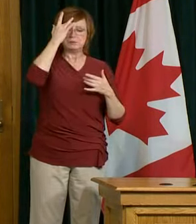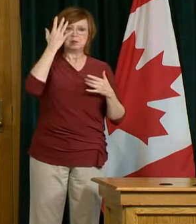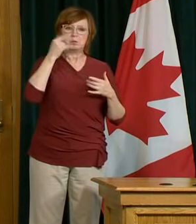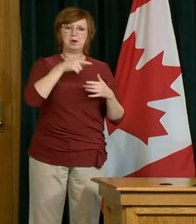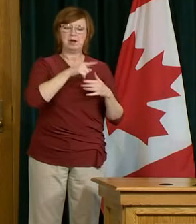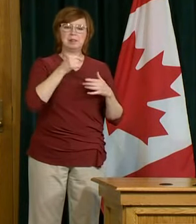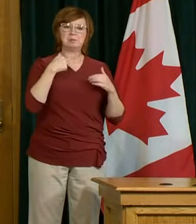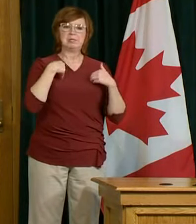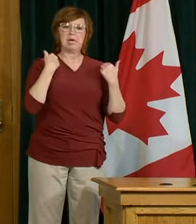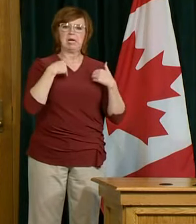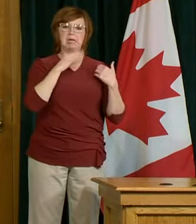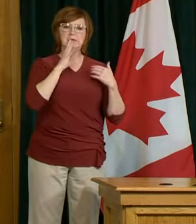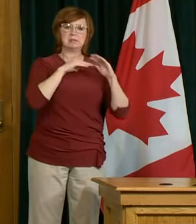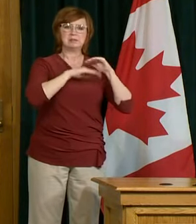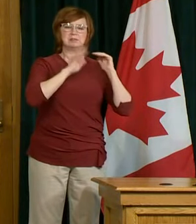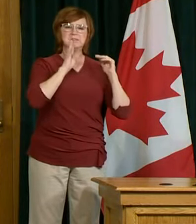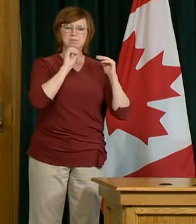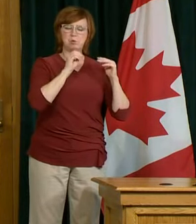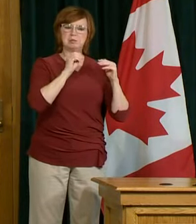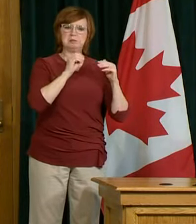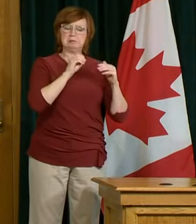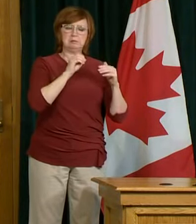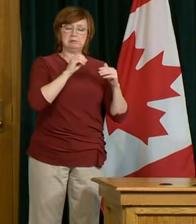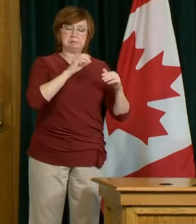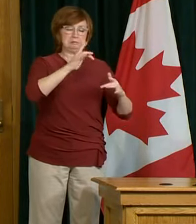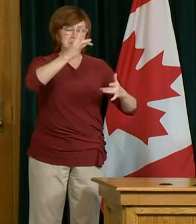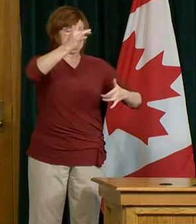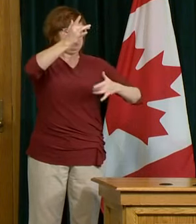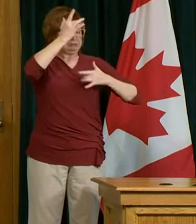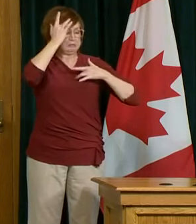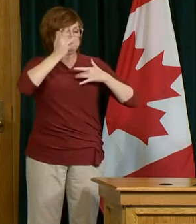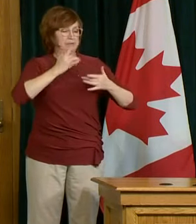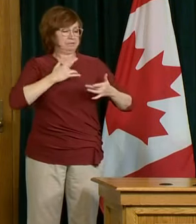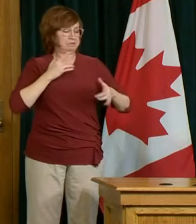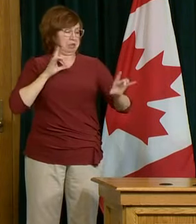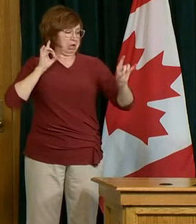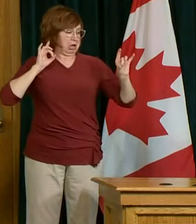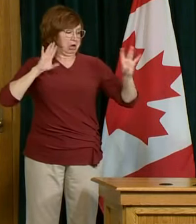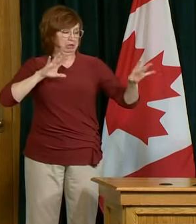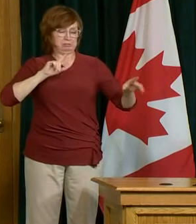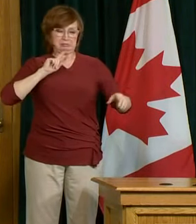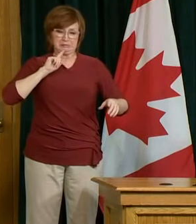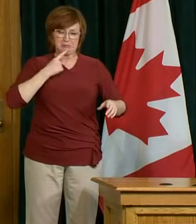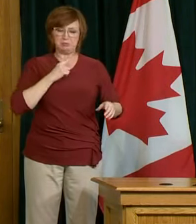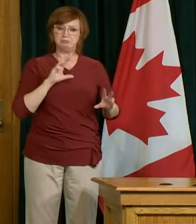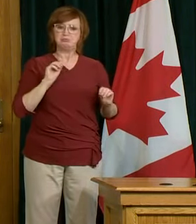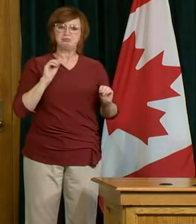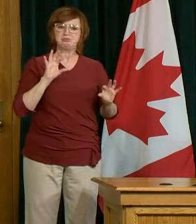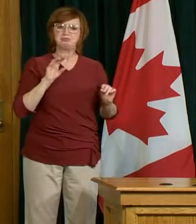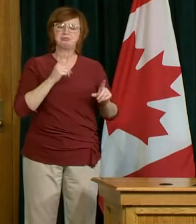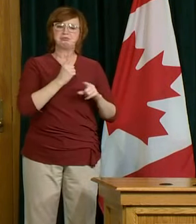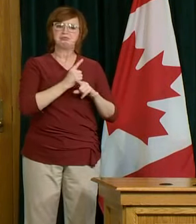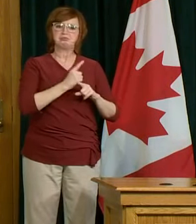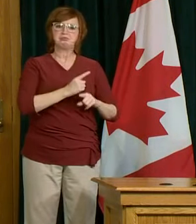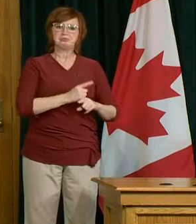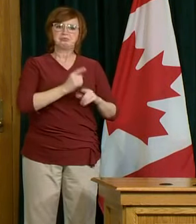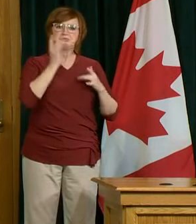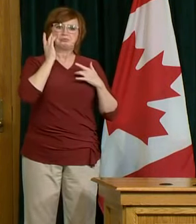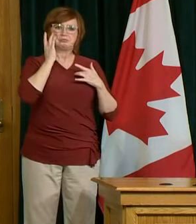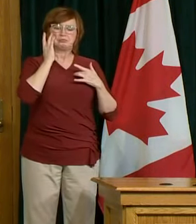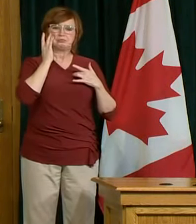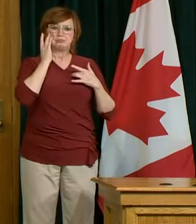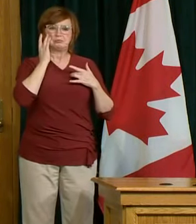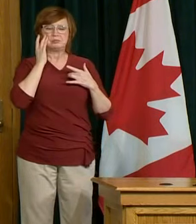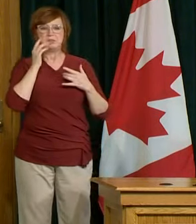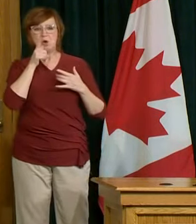occur, unfortunately, 2 to 3 weeks after exposure, initial illness. So if someone becomes symptomatic on day